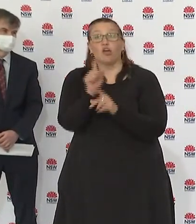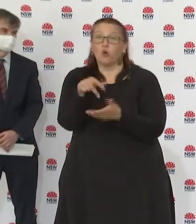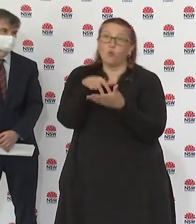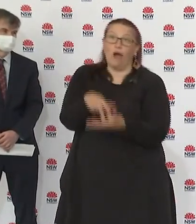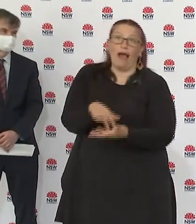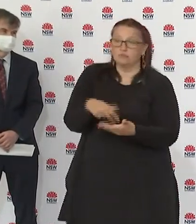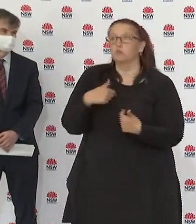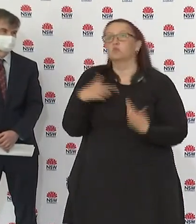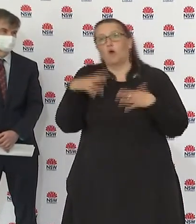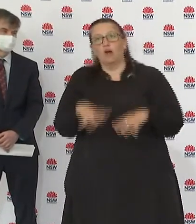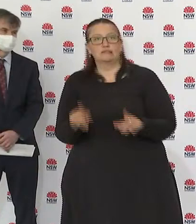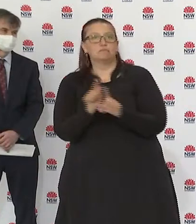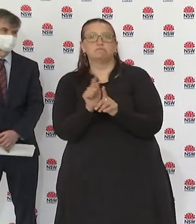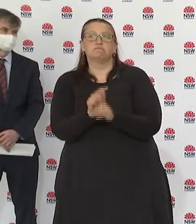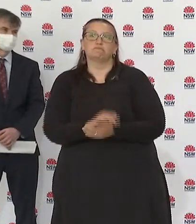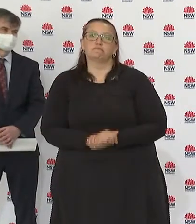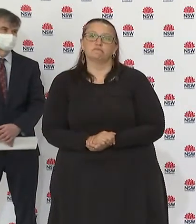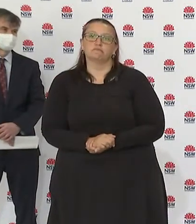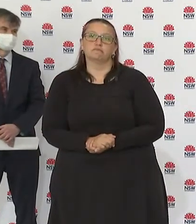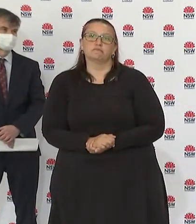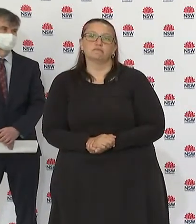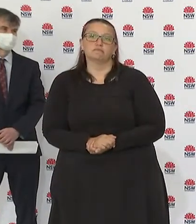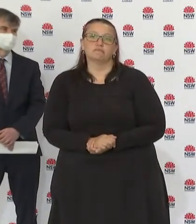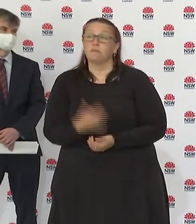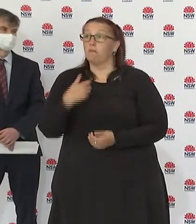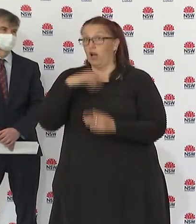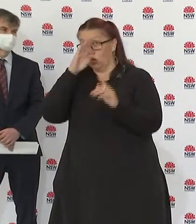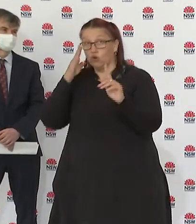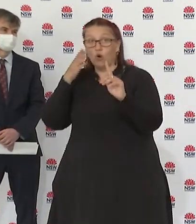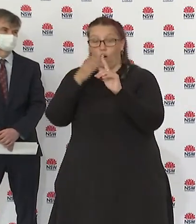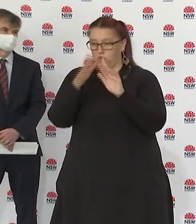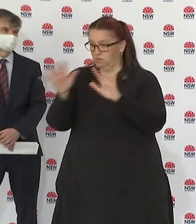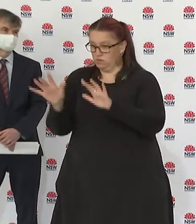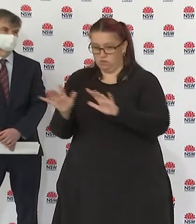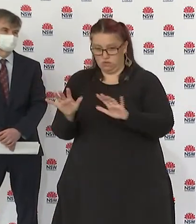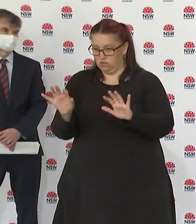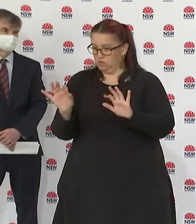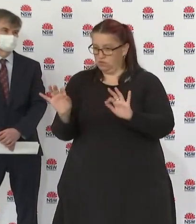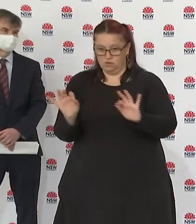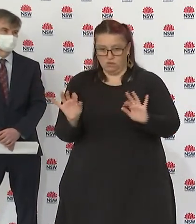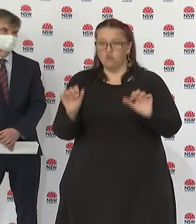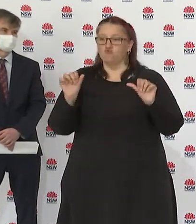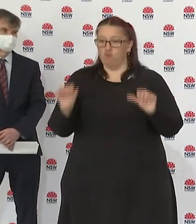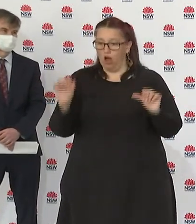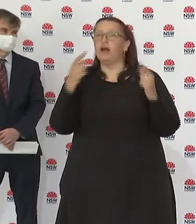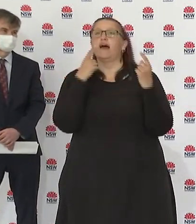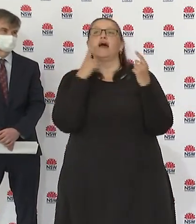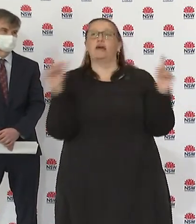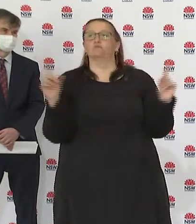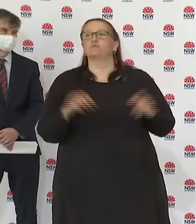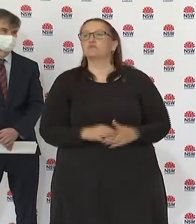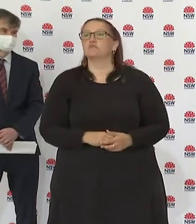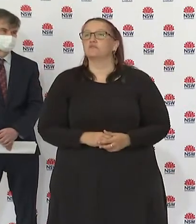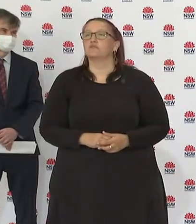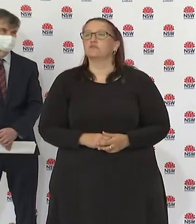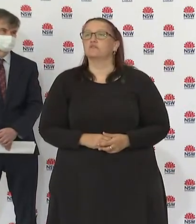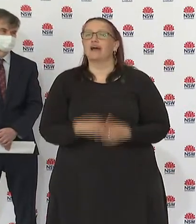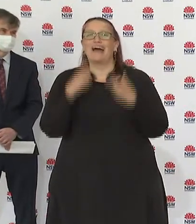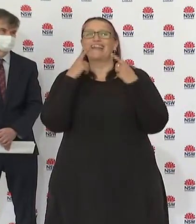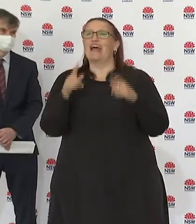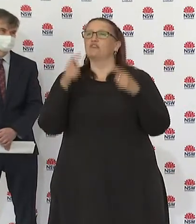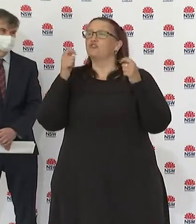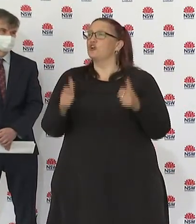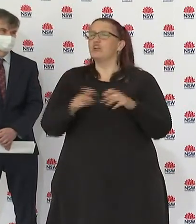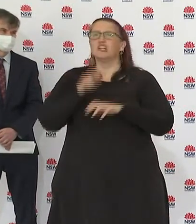my goal and our mission as a government, to make sure we get the right settings to allow us to do that as quickly as possible. Now, there's no doubt the New